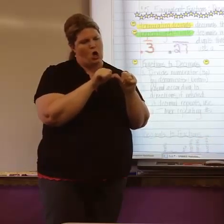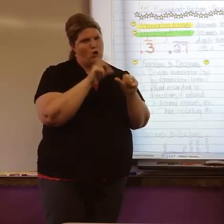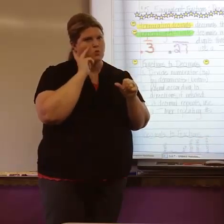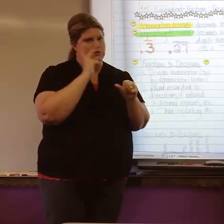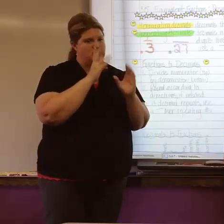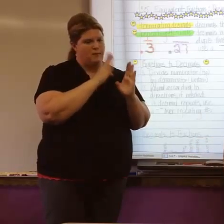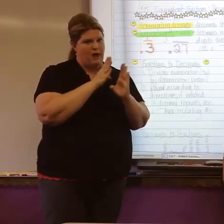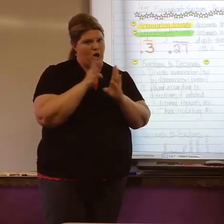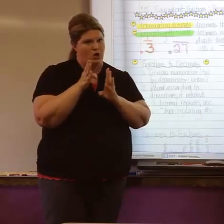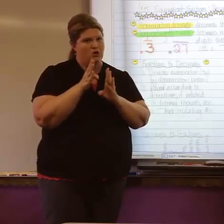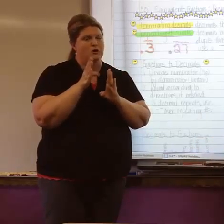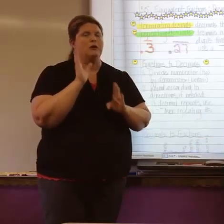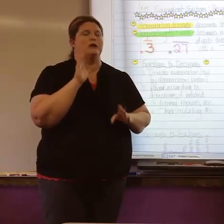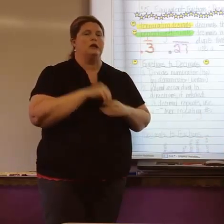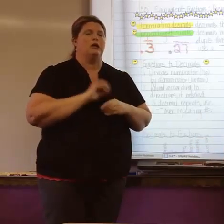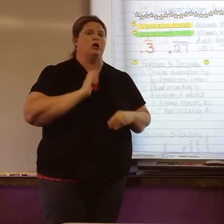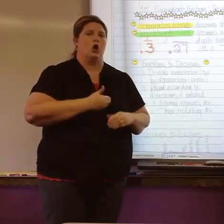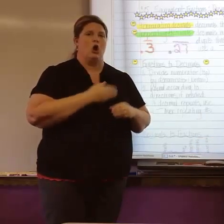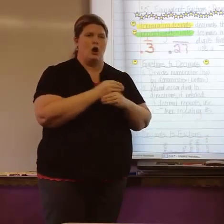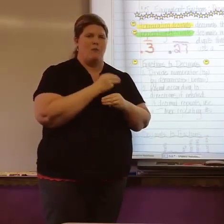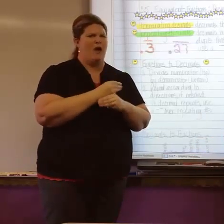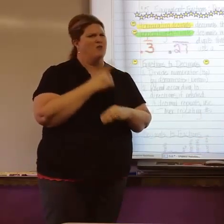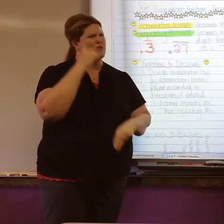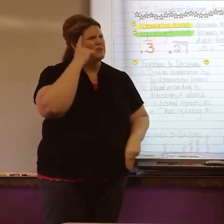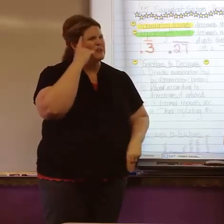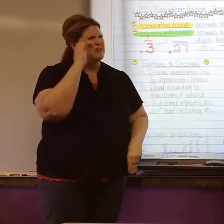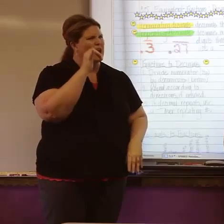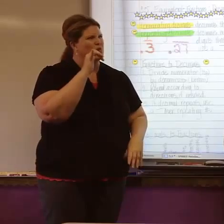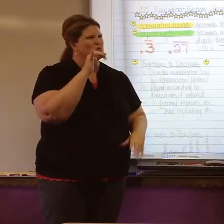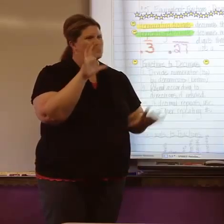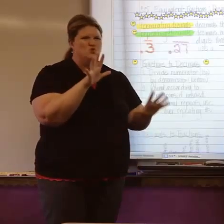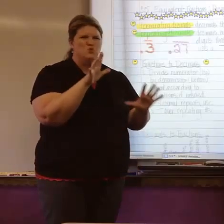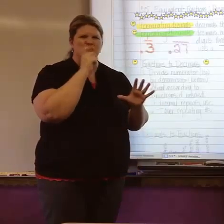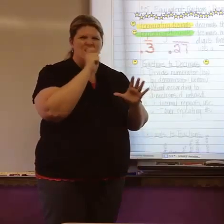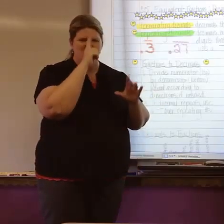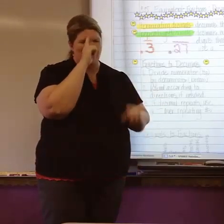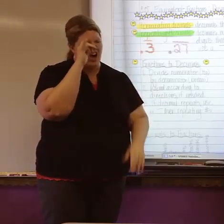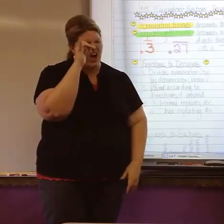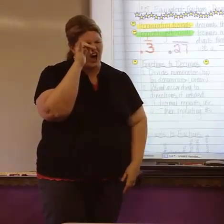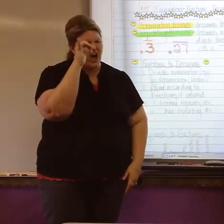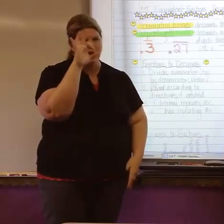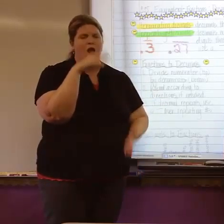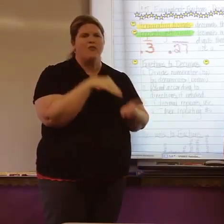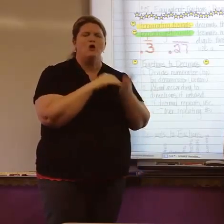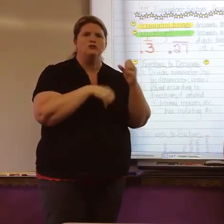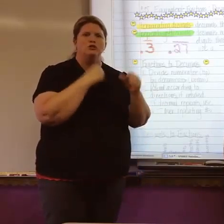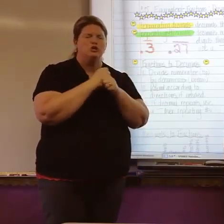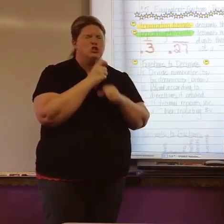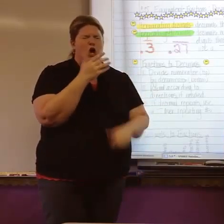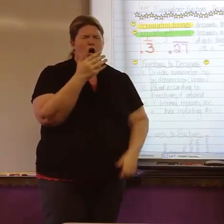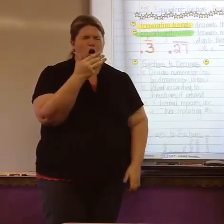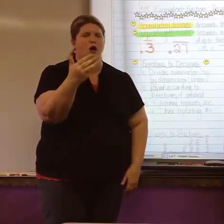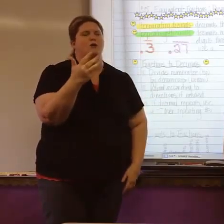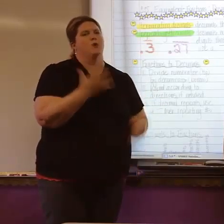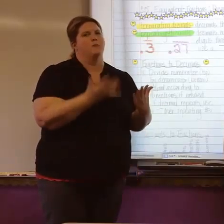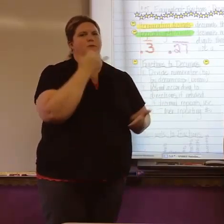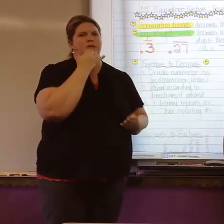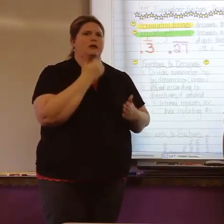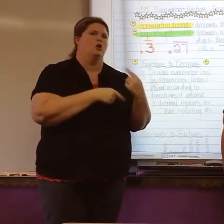you a hint. In our math, if you feel like you're doing decimals for 9,000 years, you've probably made a mistake. Go